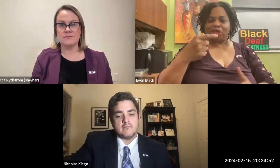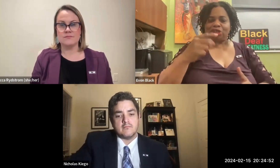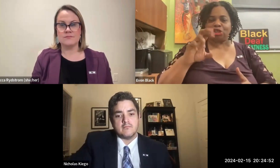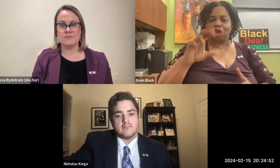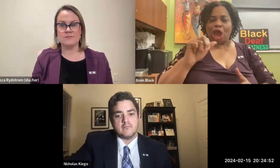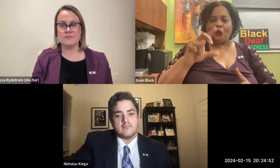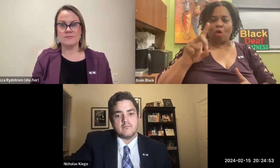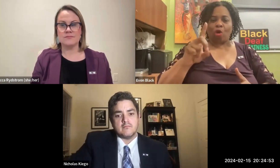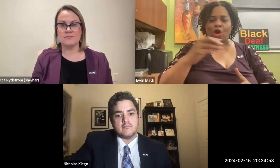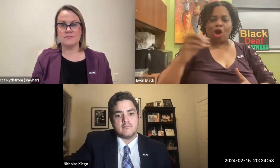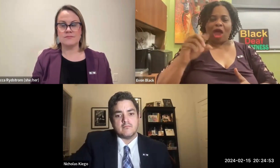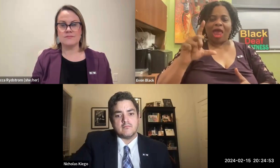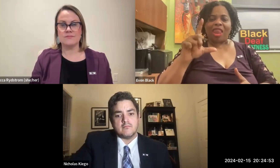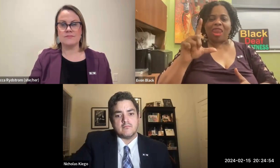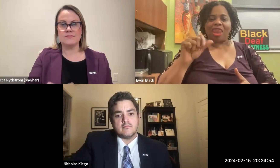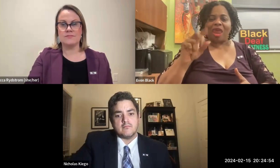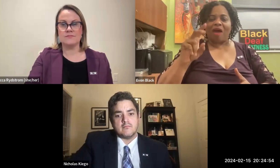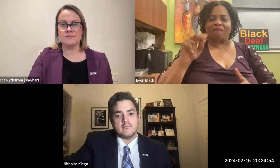this message as well.